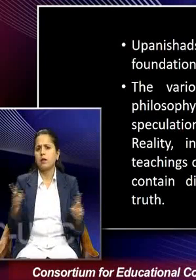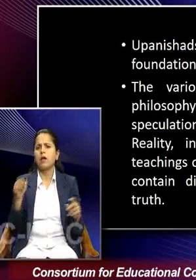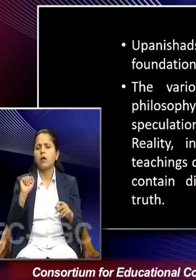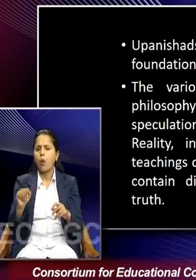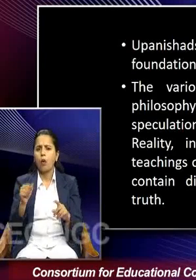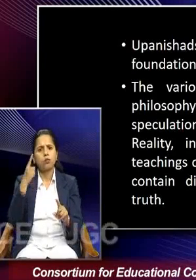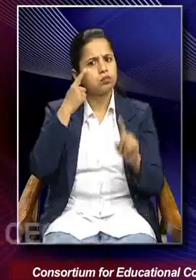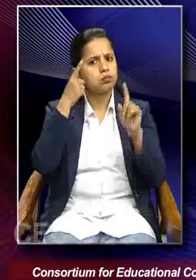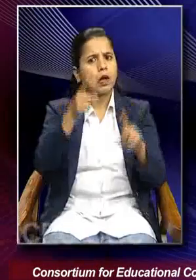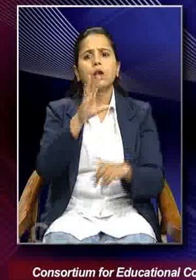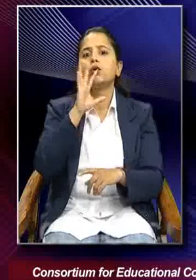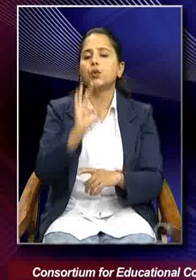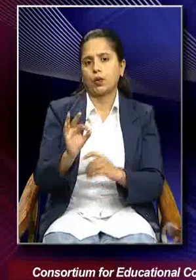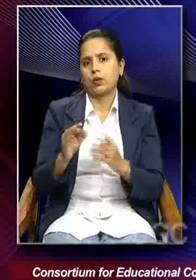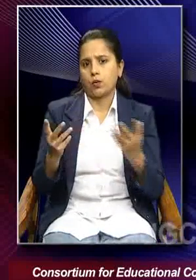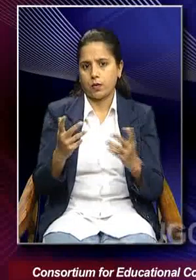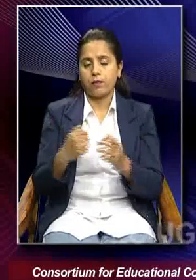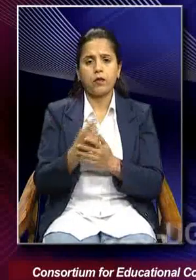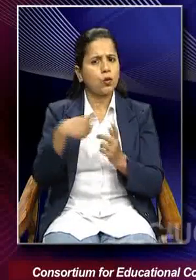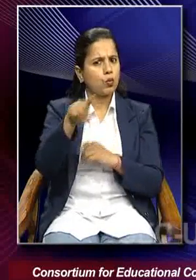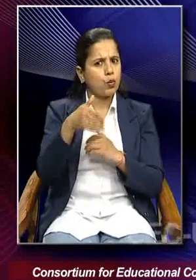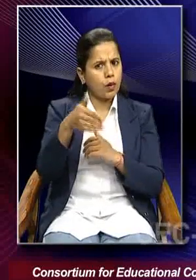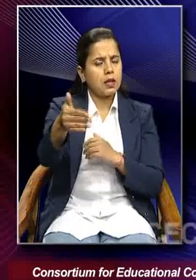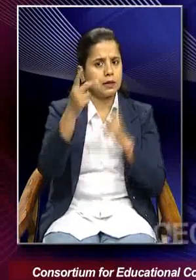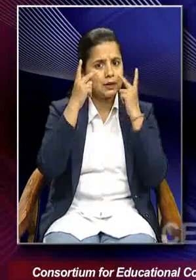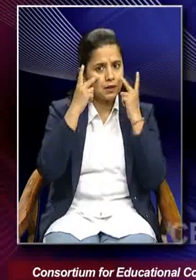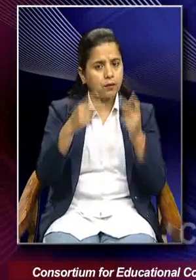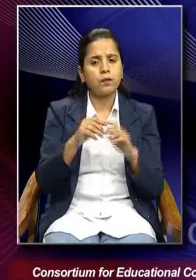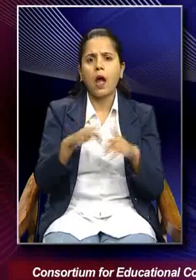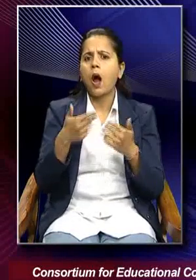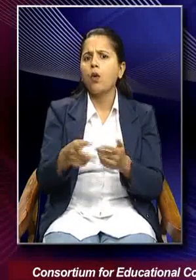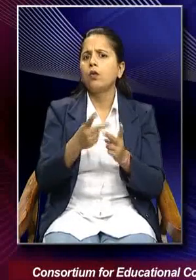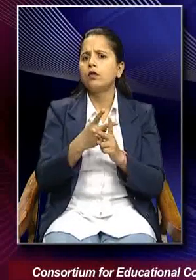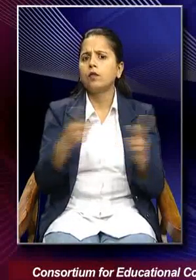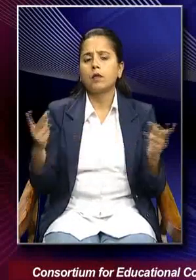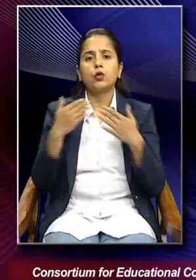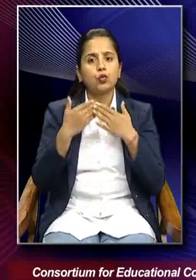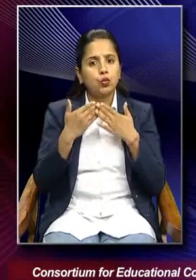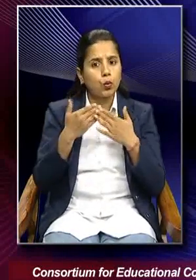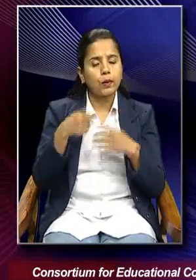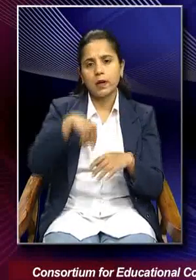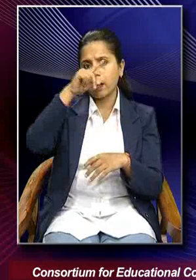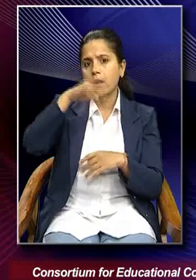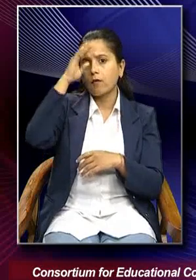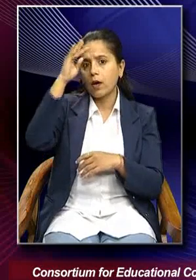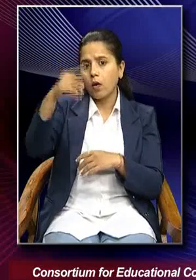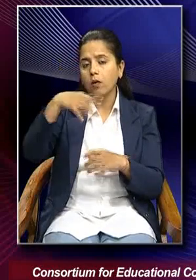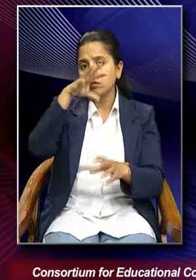of the truth. So you will see how various schools in Indian philosophy, they